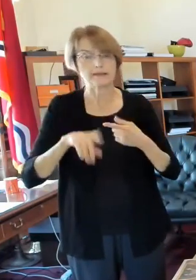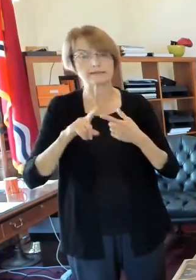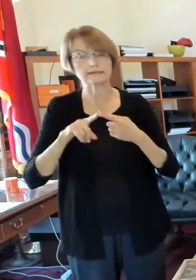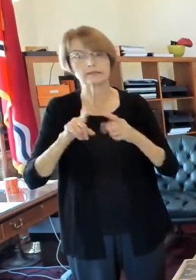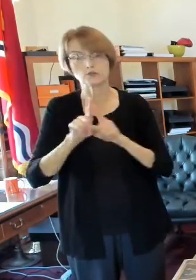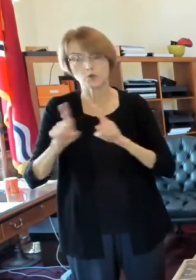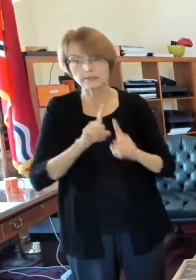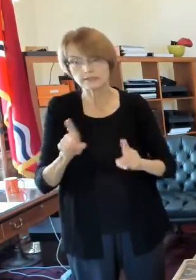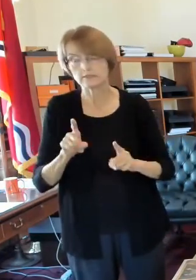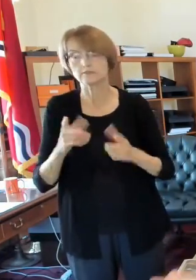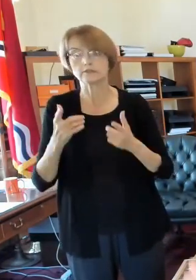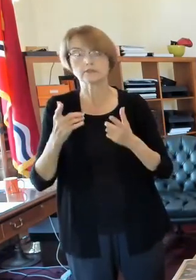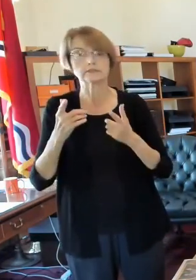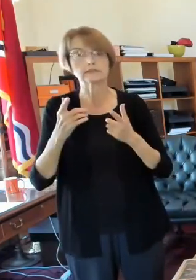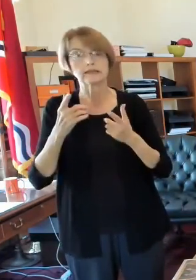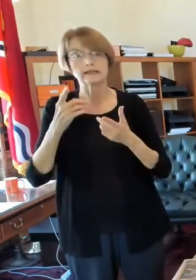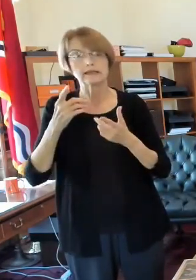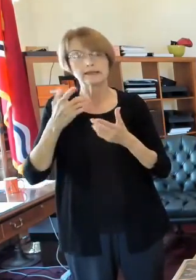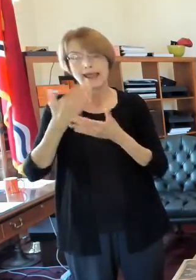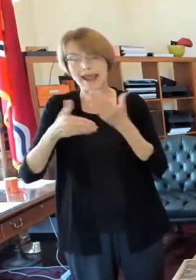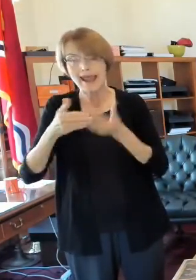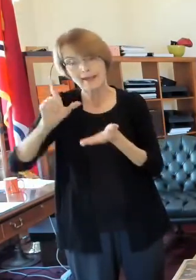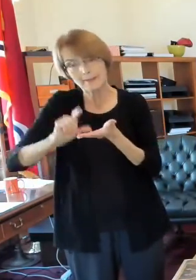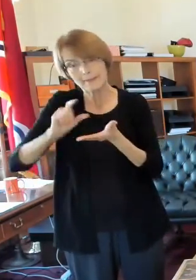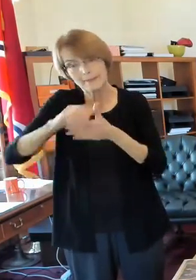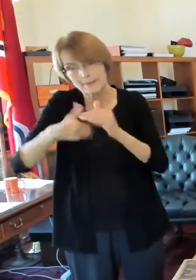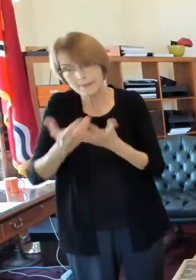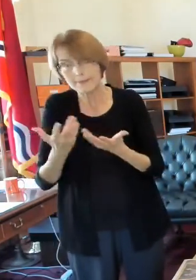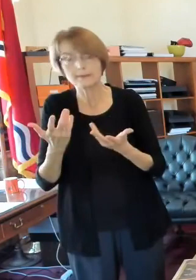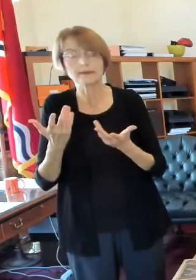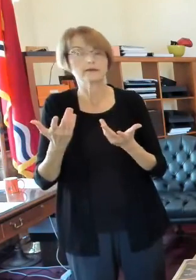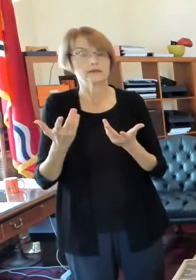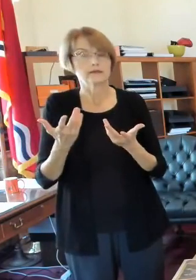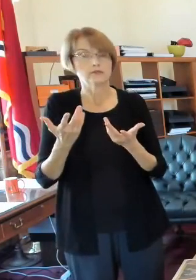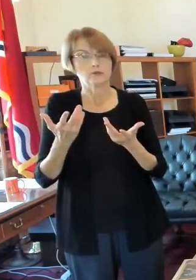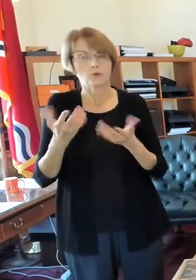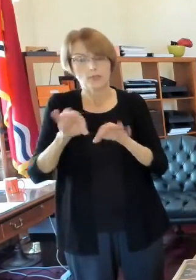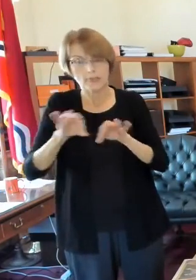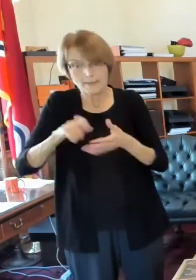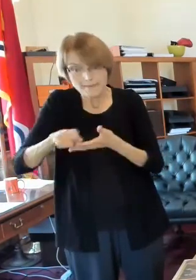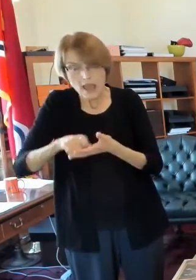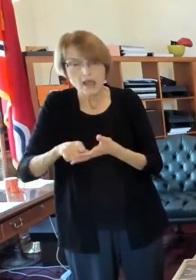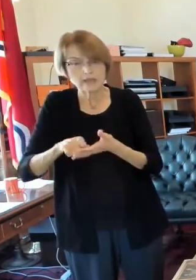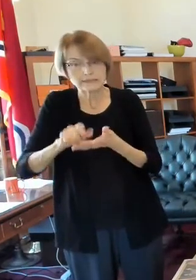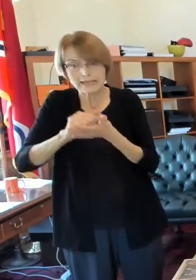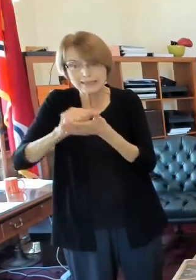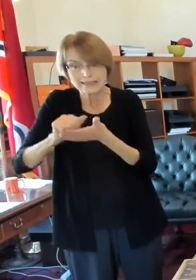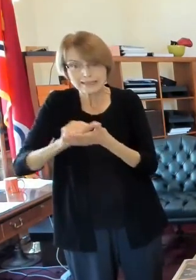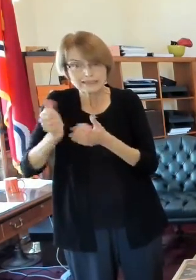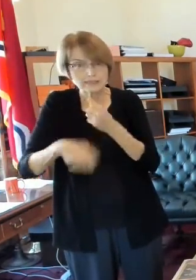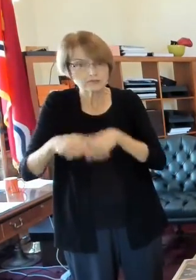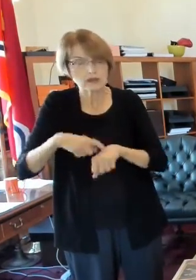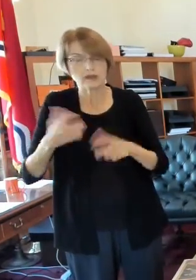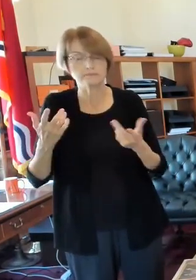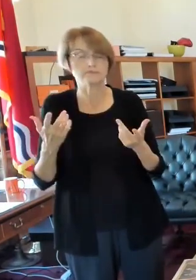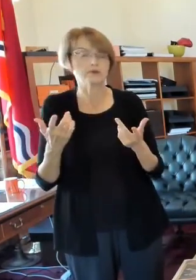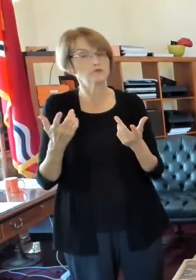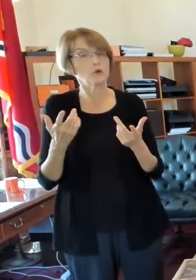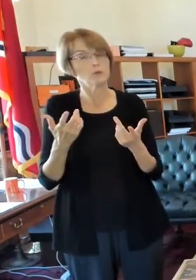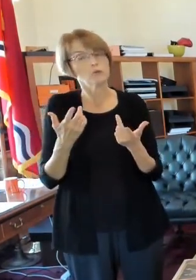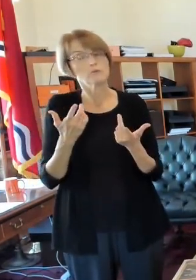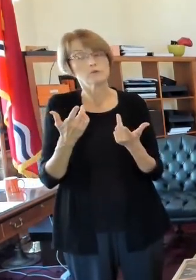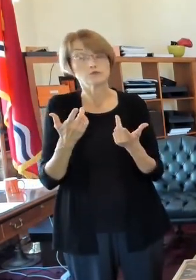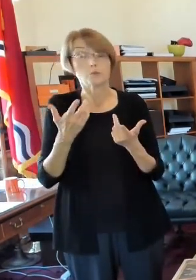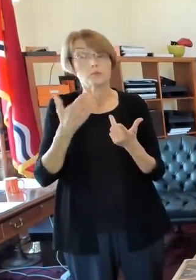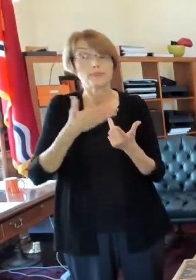don't reuse pens, all that sort of thing. So voting in person is still a very viable and maybe even